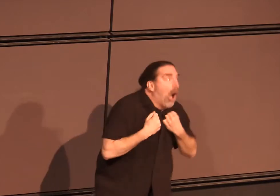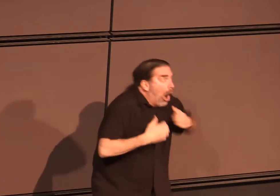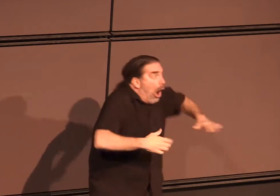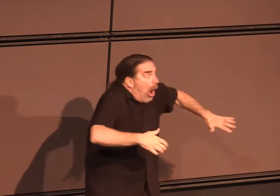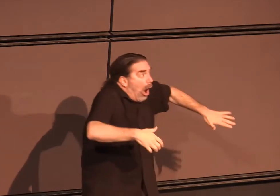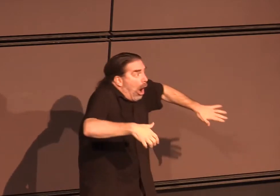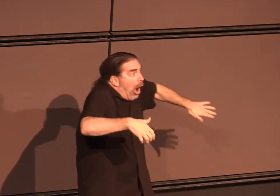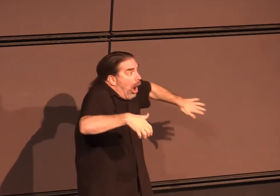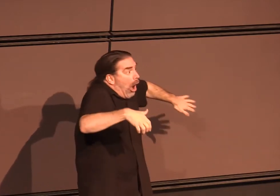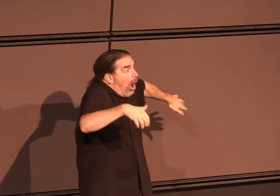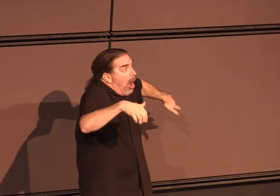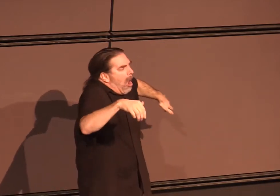Against the wall.